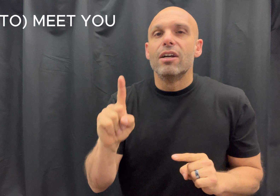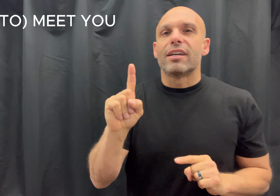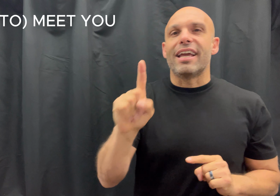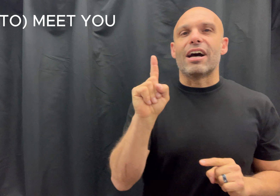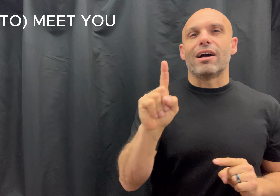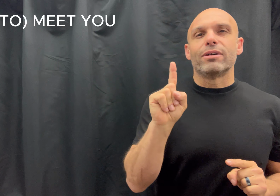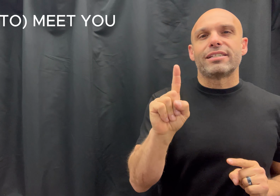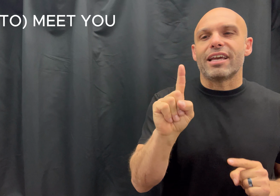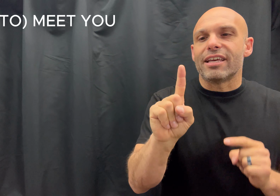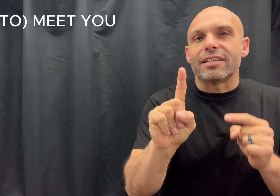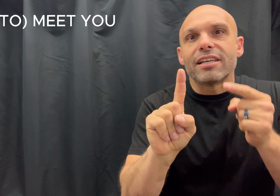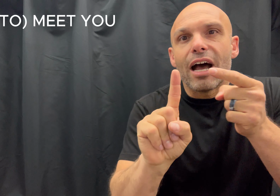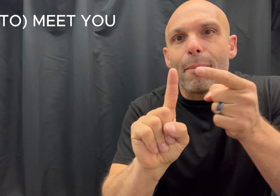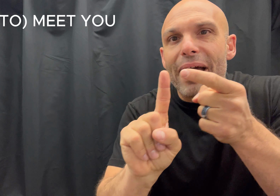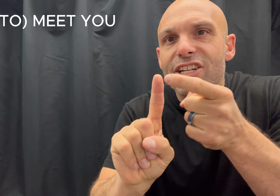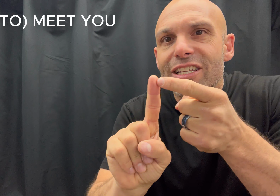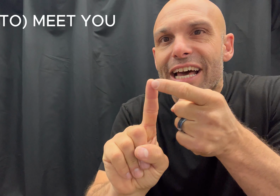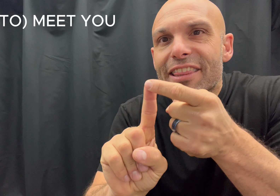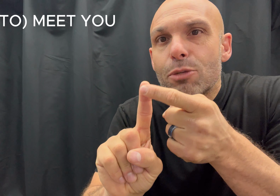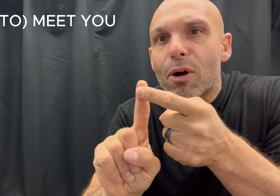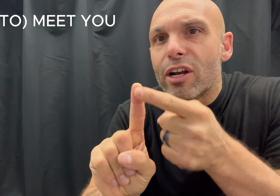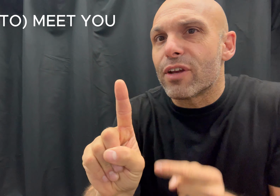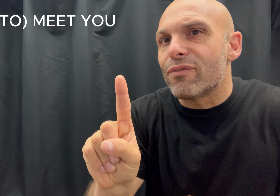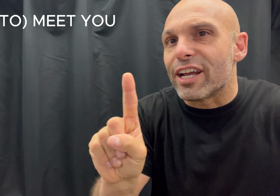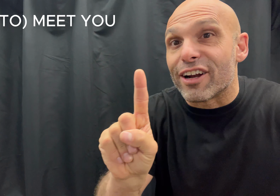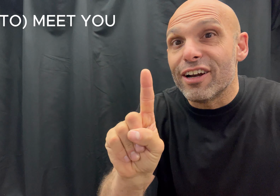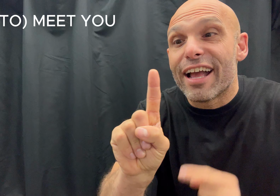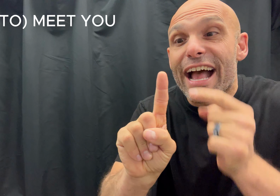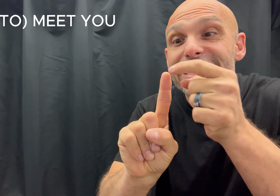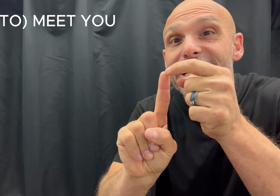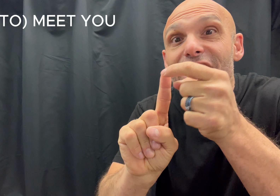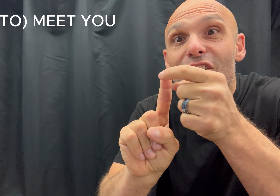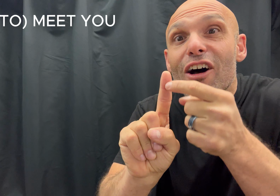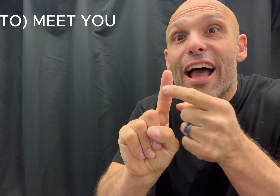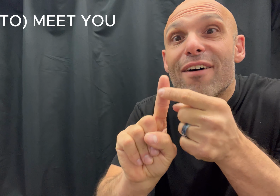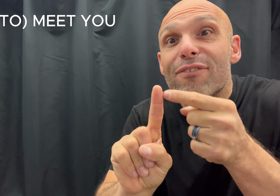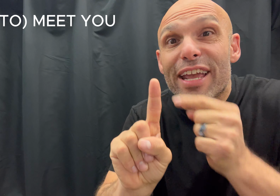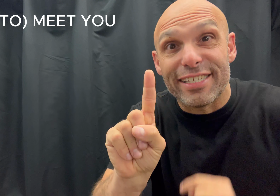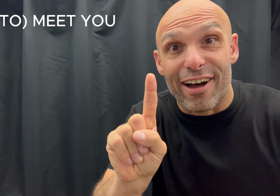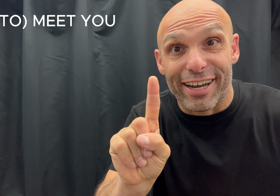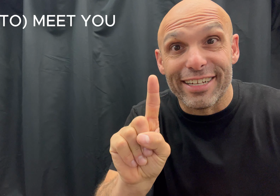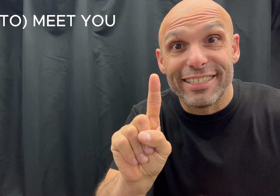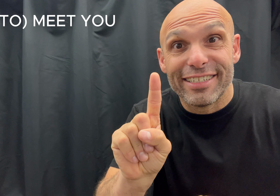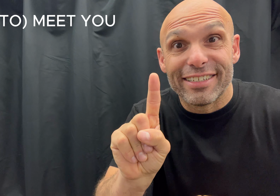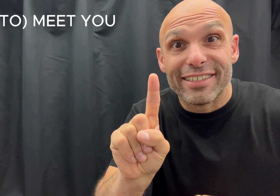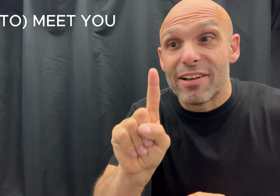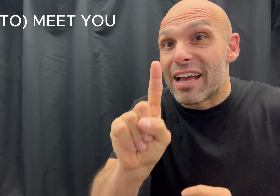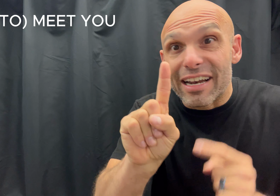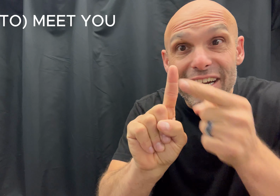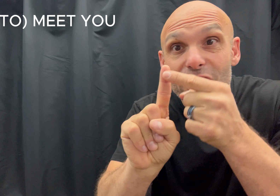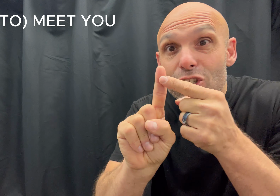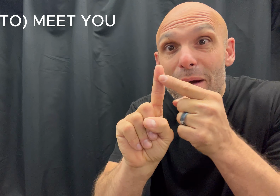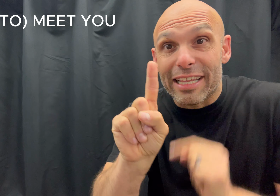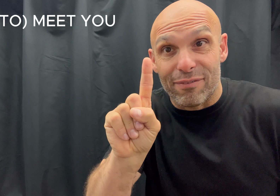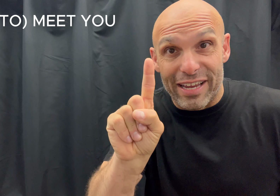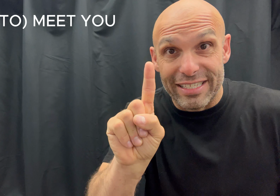Okay, now I always say this. Imagine that this part of your finger has a little face on it. All right, little smiley face.